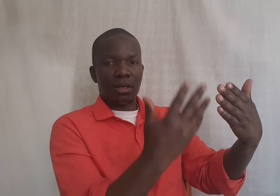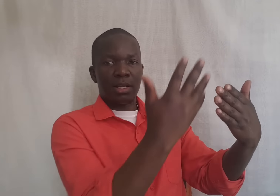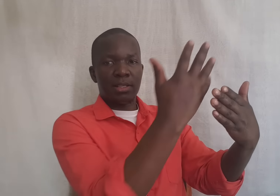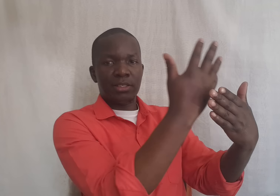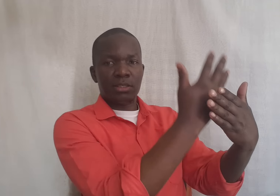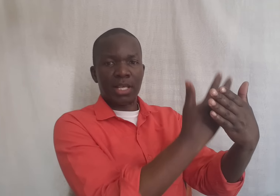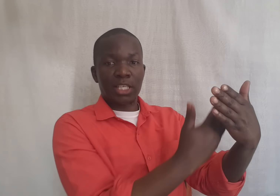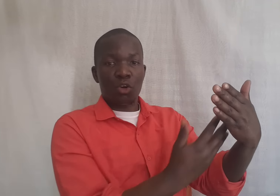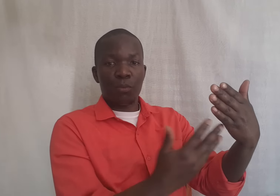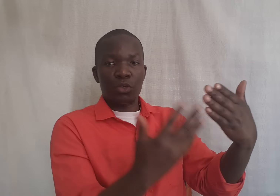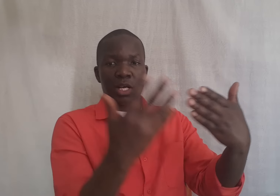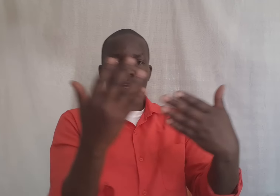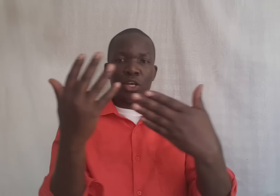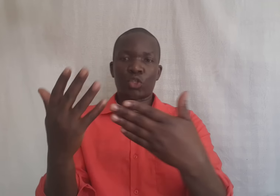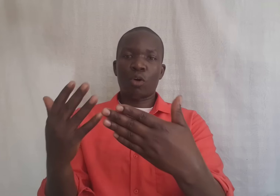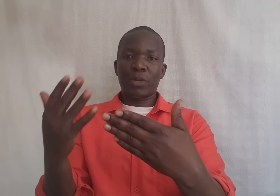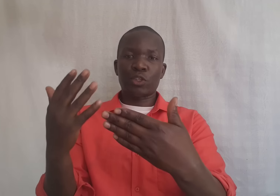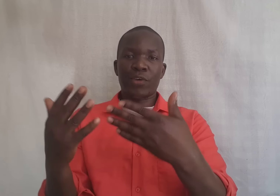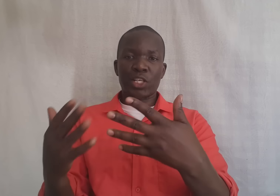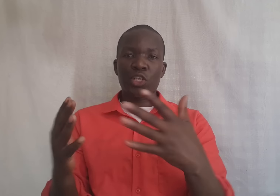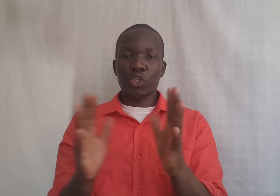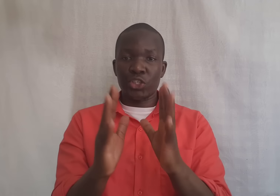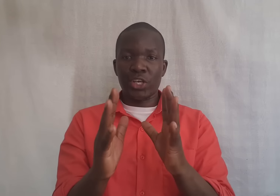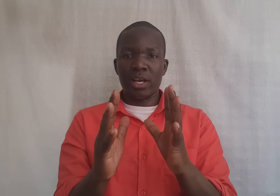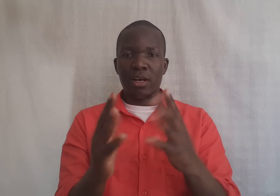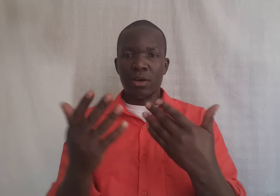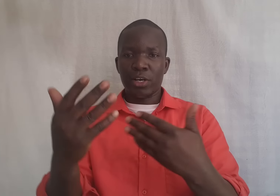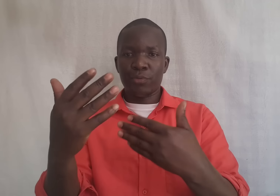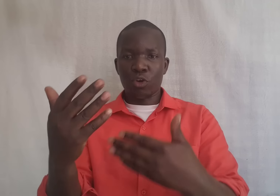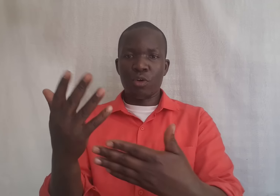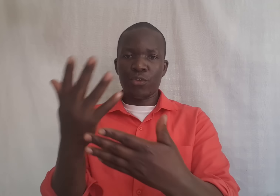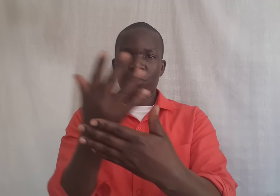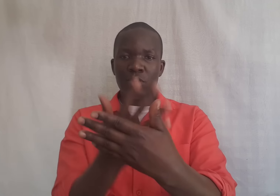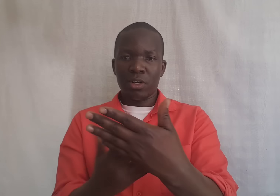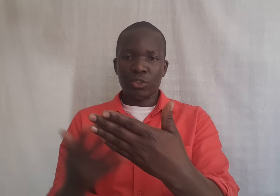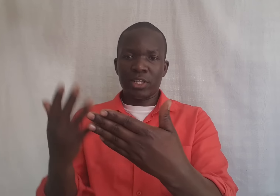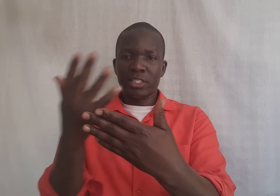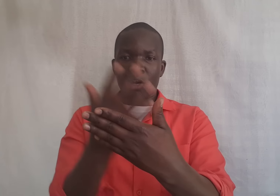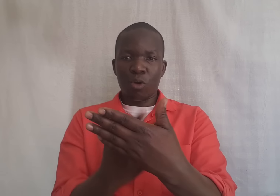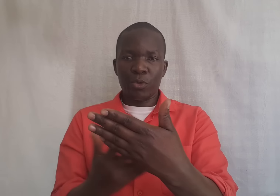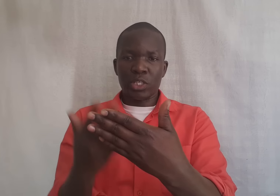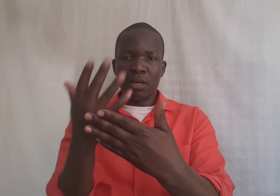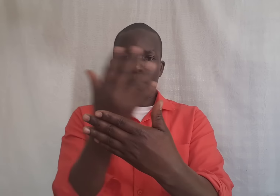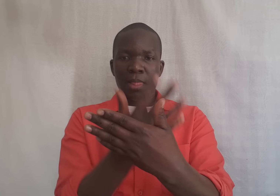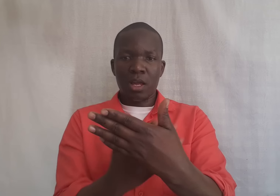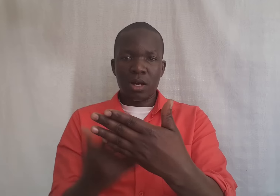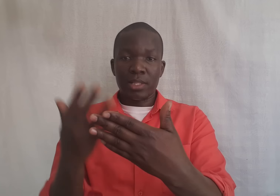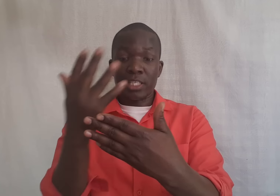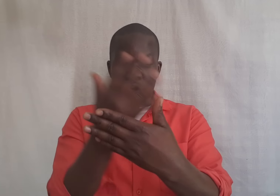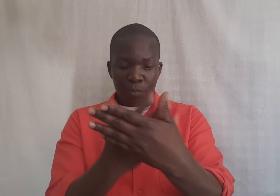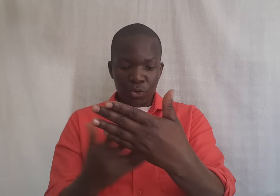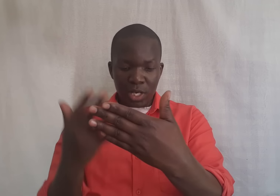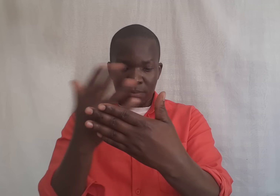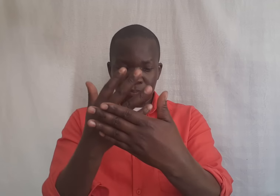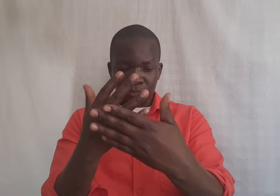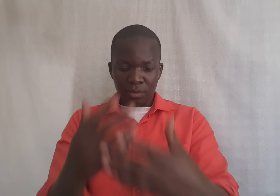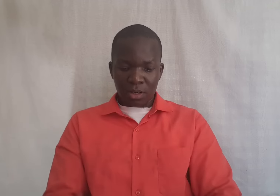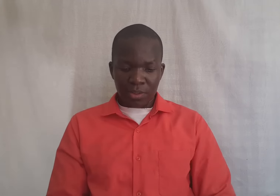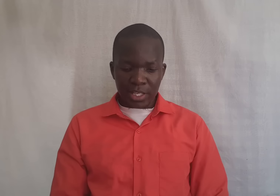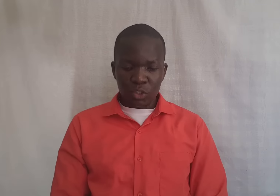Like this. That's a computer. So place of articulation is here in front of you. So this is a computer. That's a computer. The next